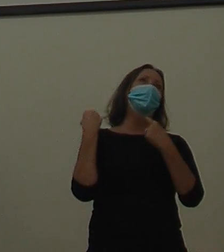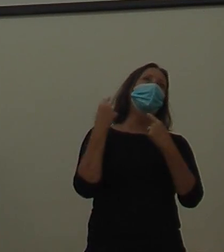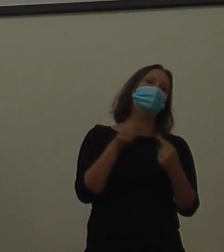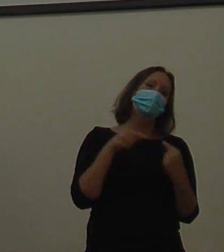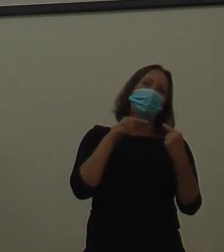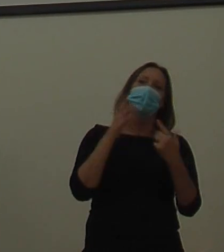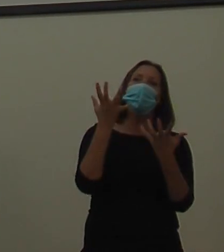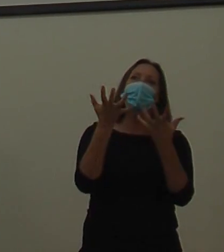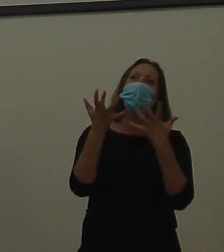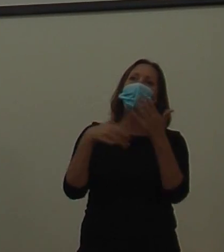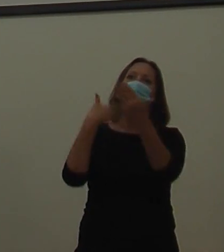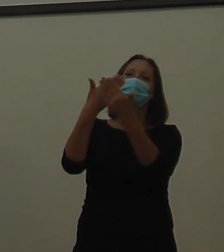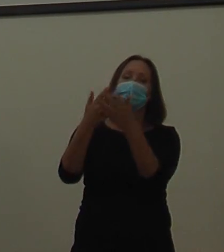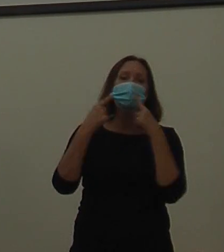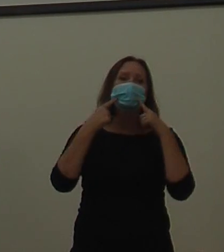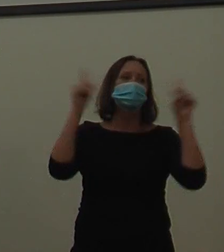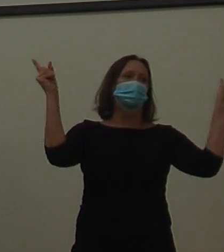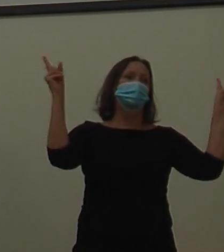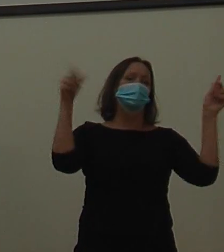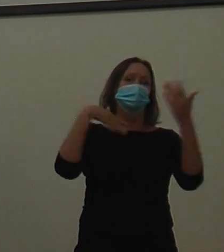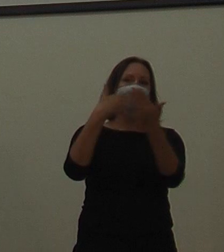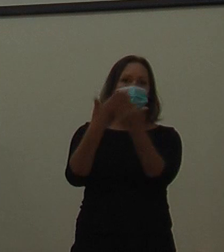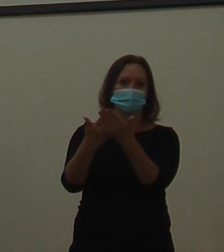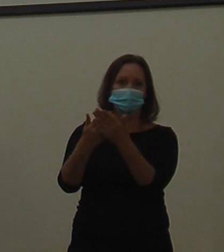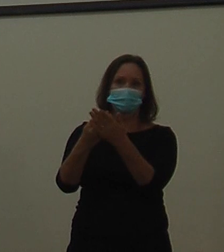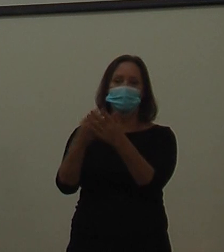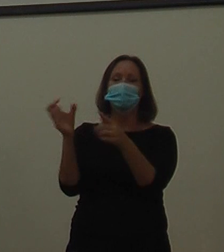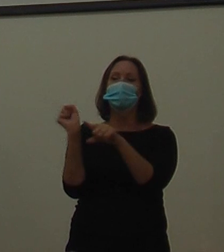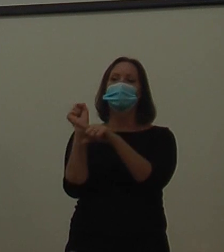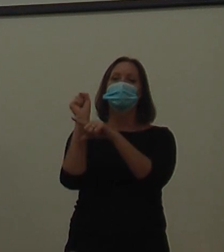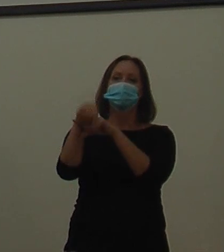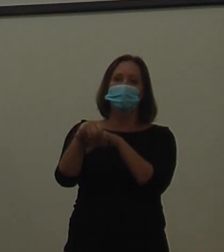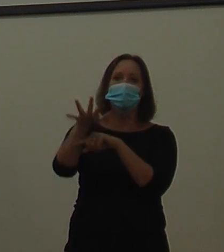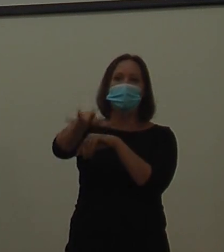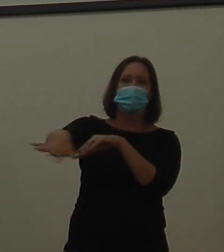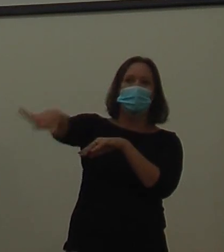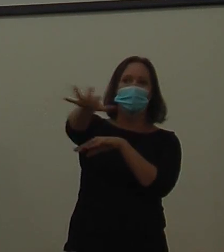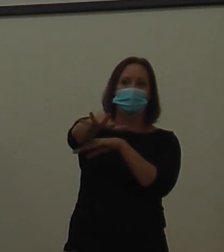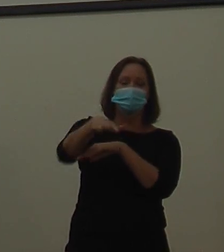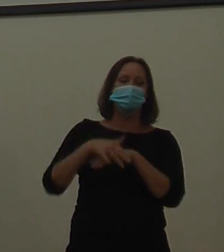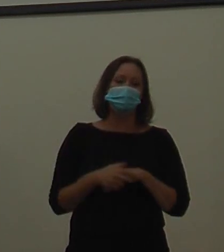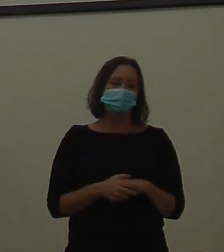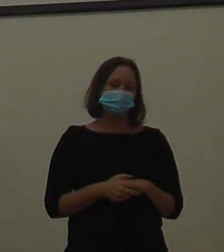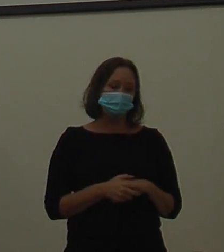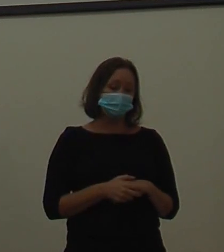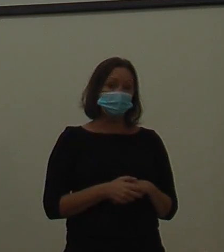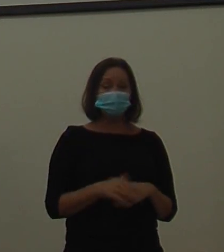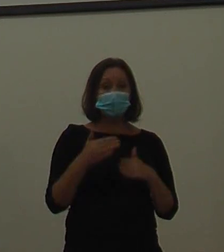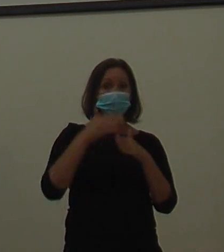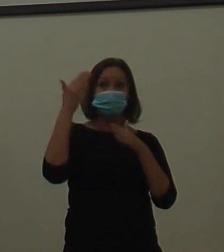long. And then at the end,